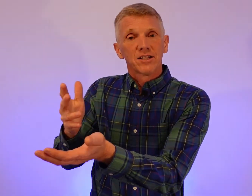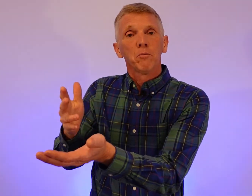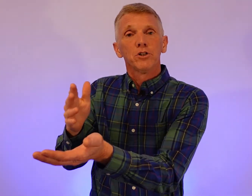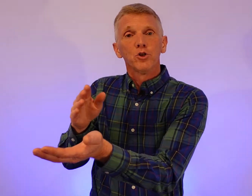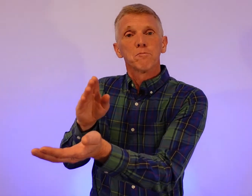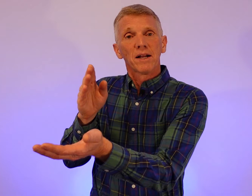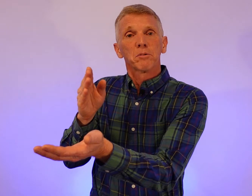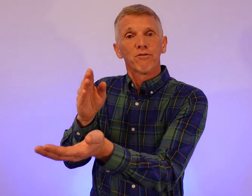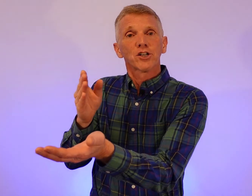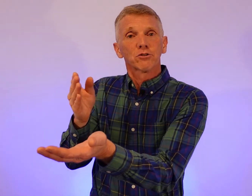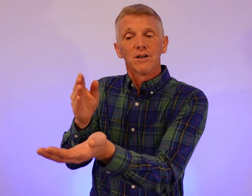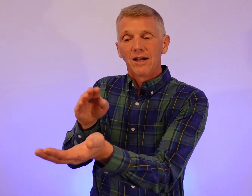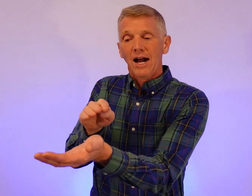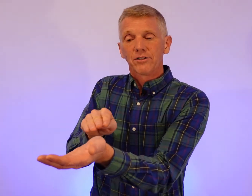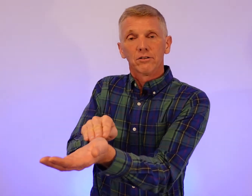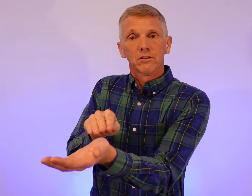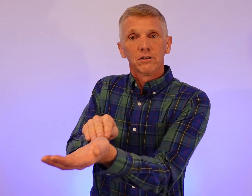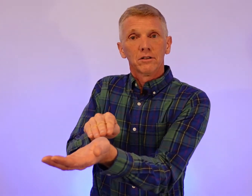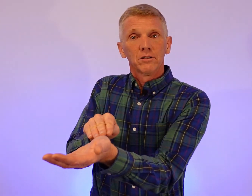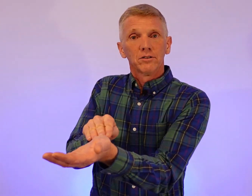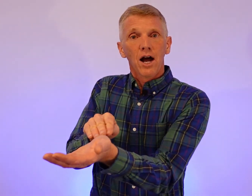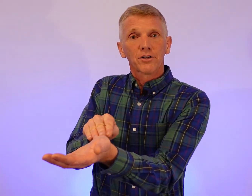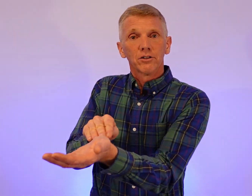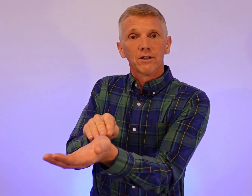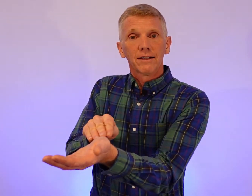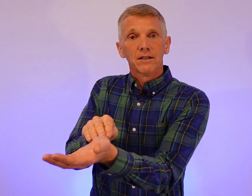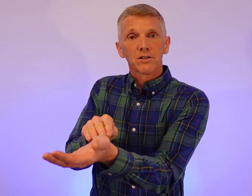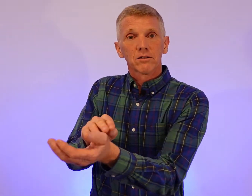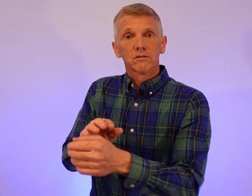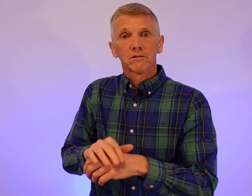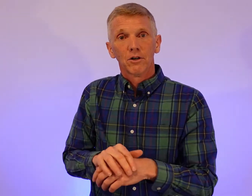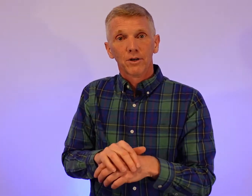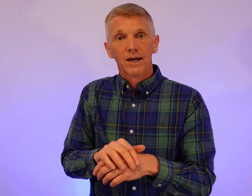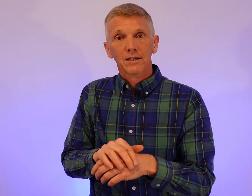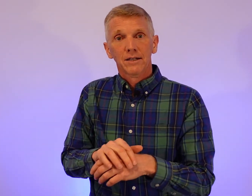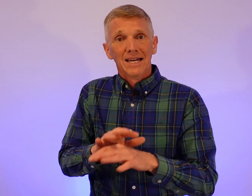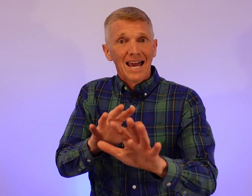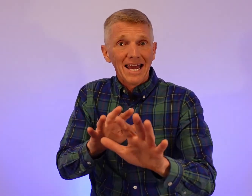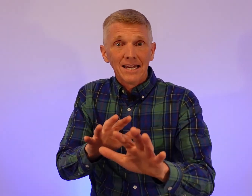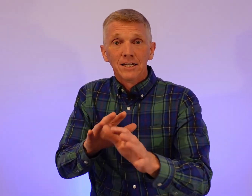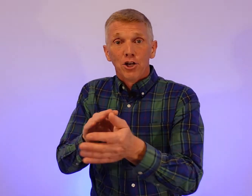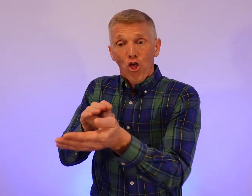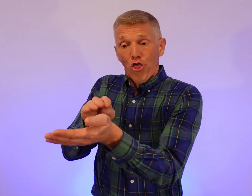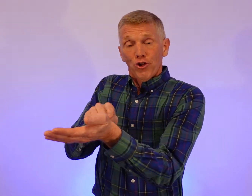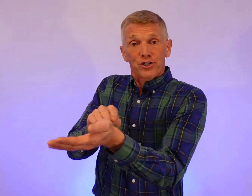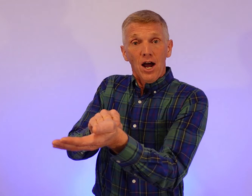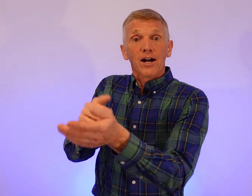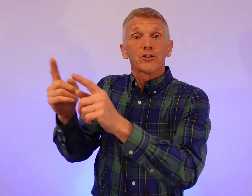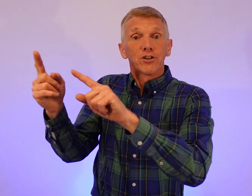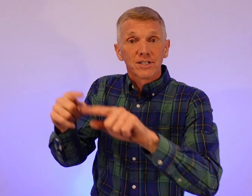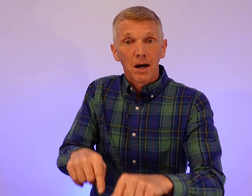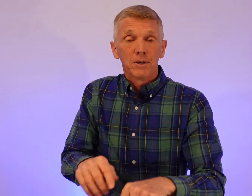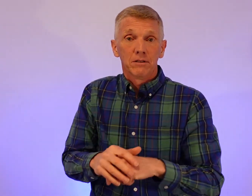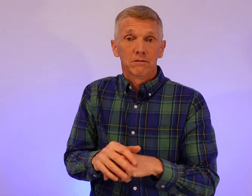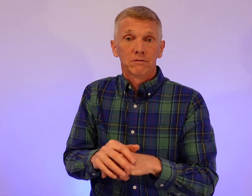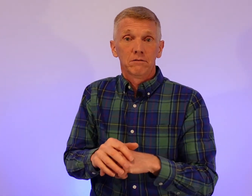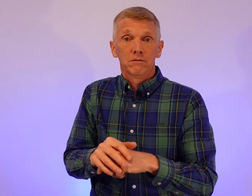will use medical professional or a doctor, doctor, like this, okay? Hey, the doctor is coming.